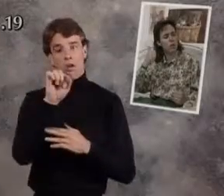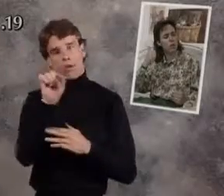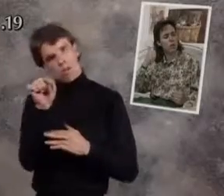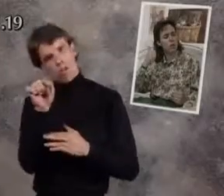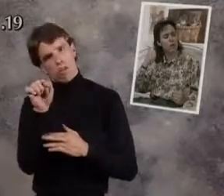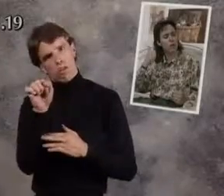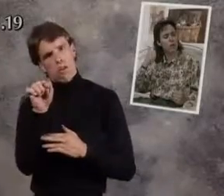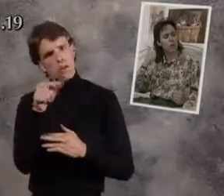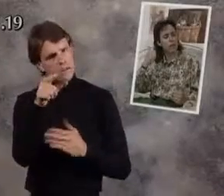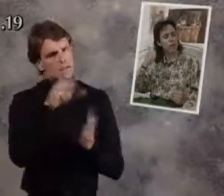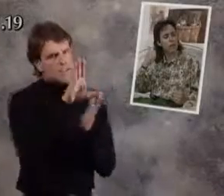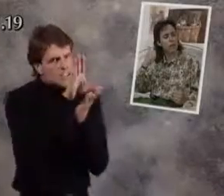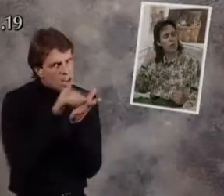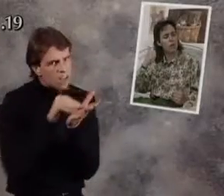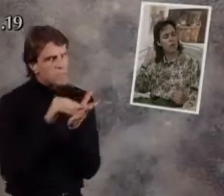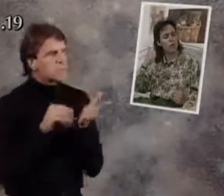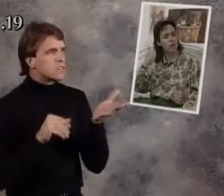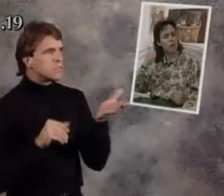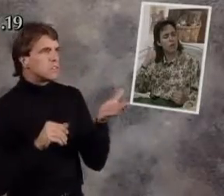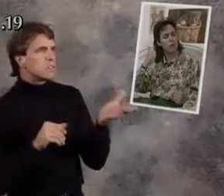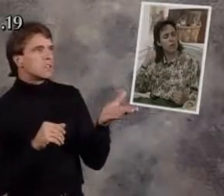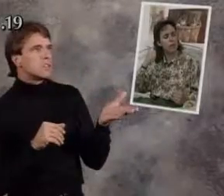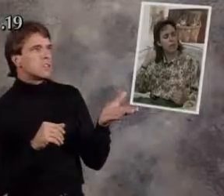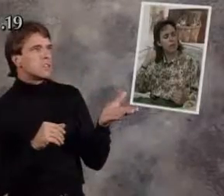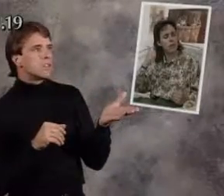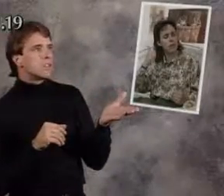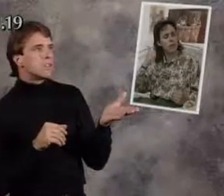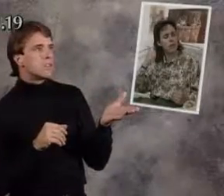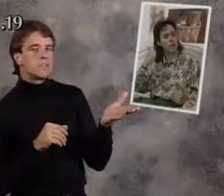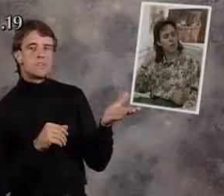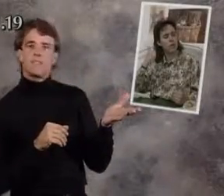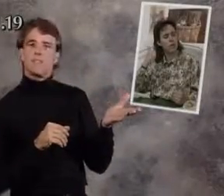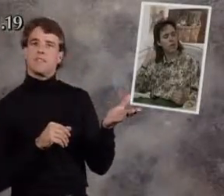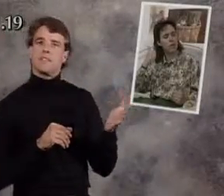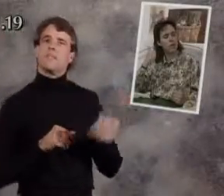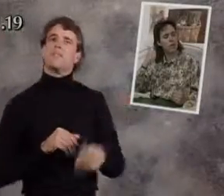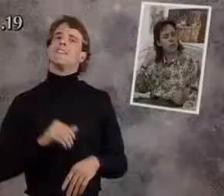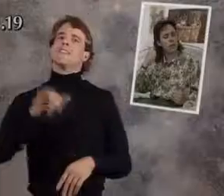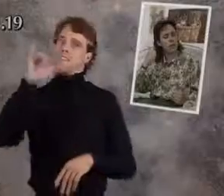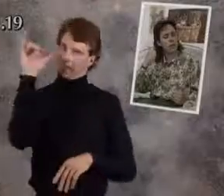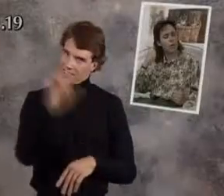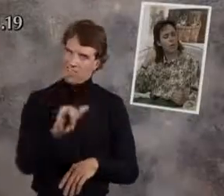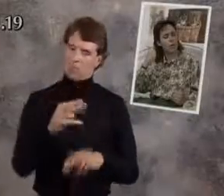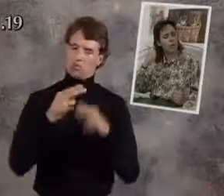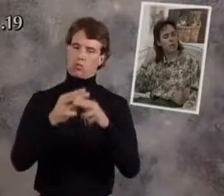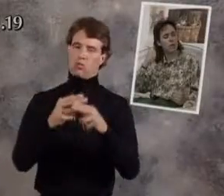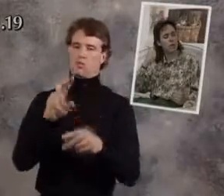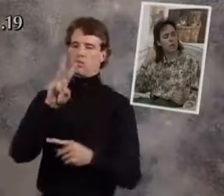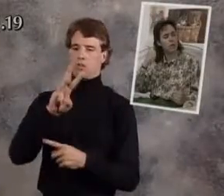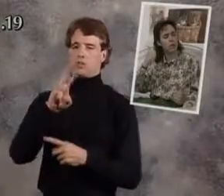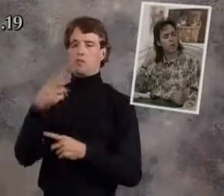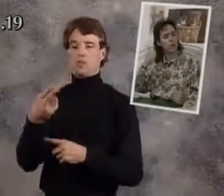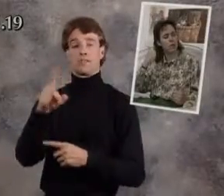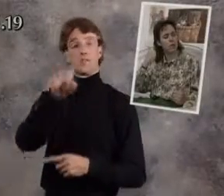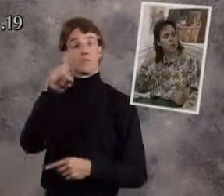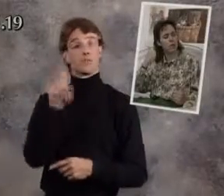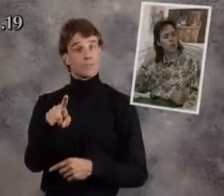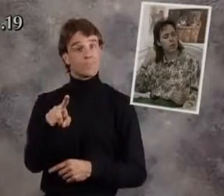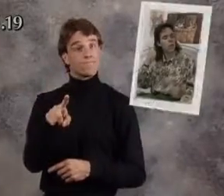See how the head is tilted? You do the same. That is a WH